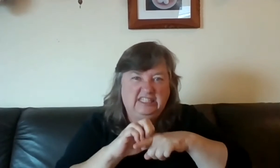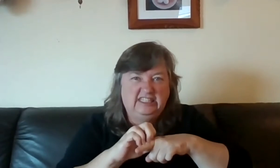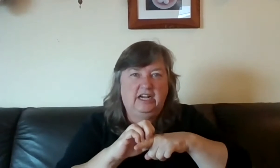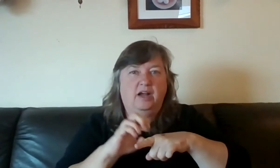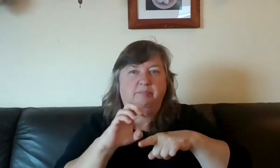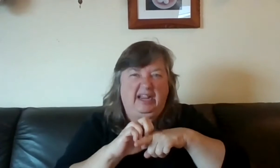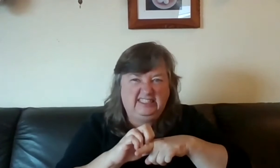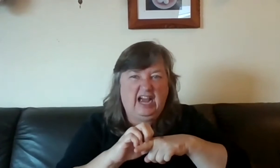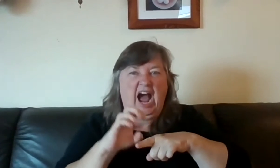Bite.